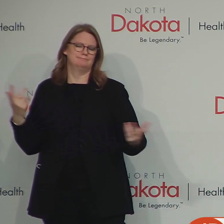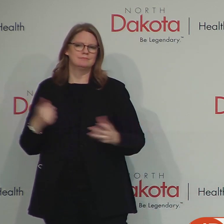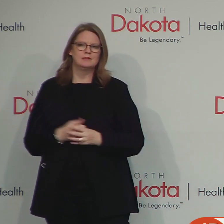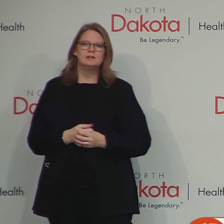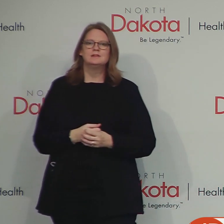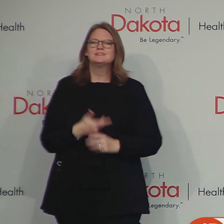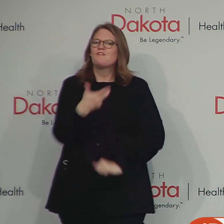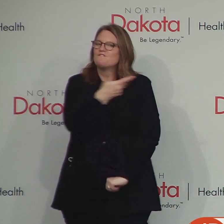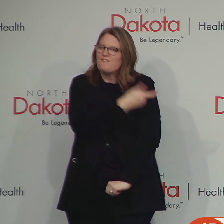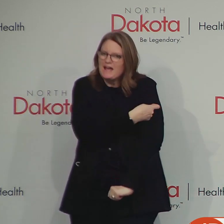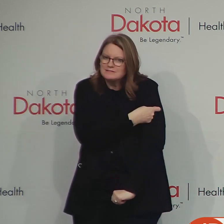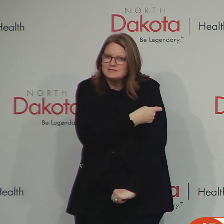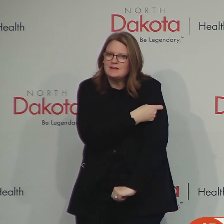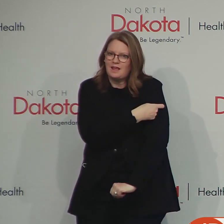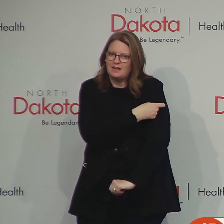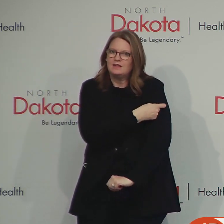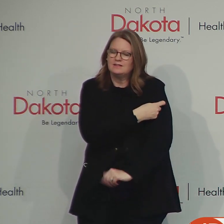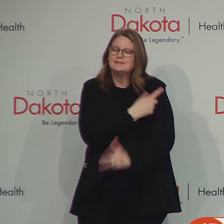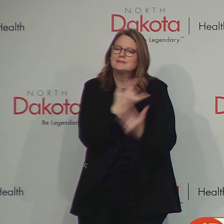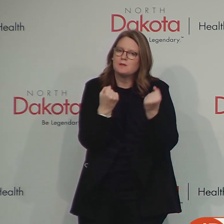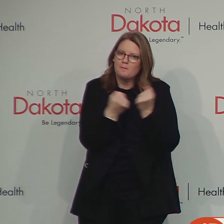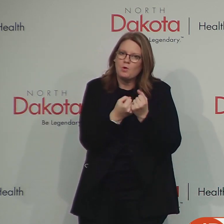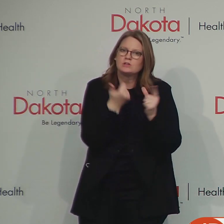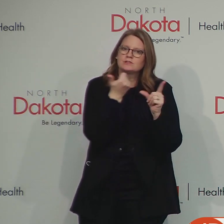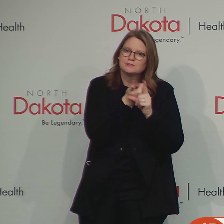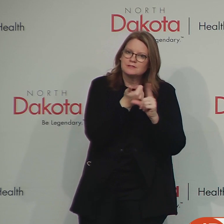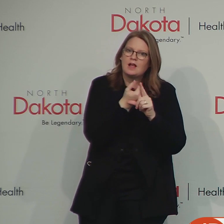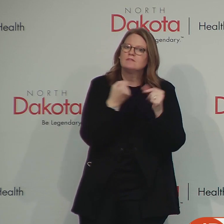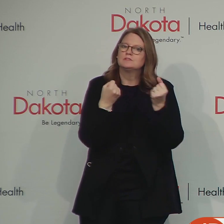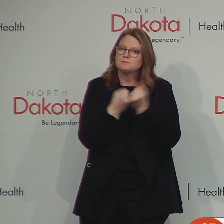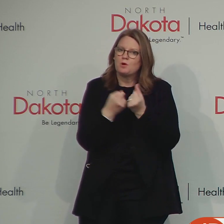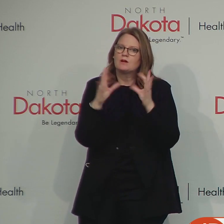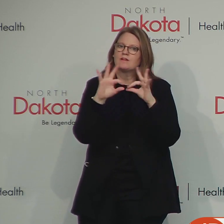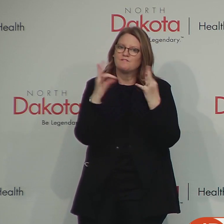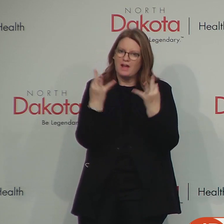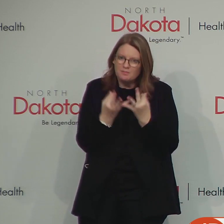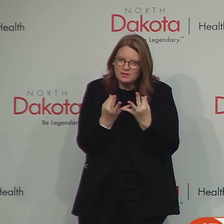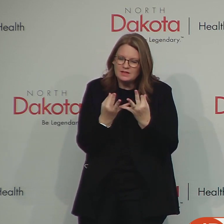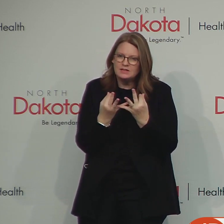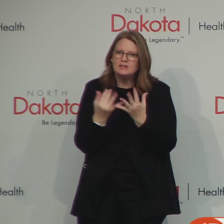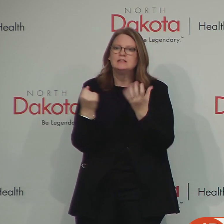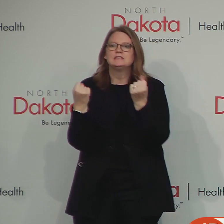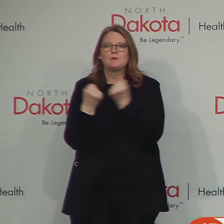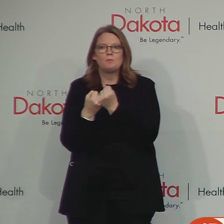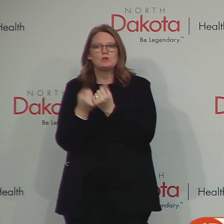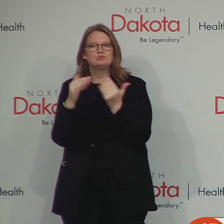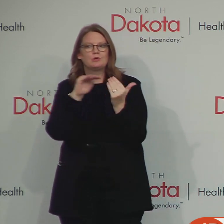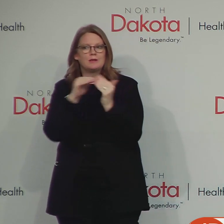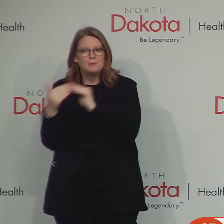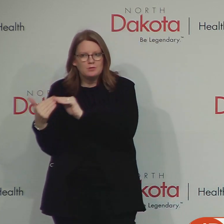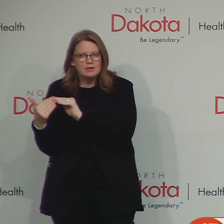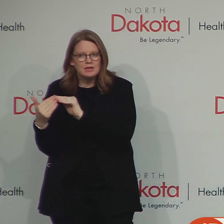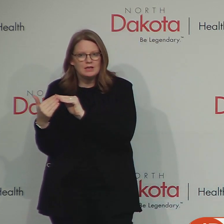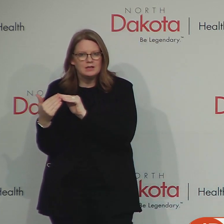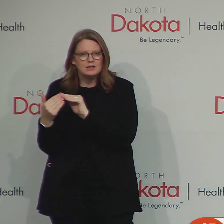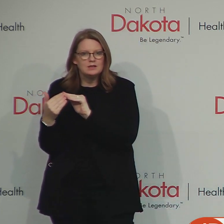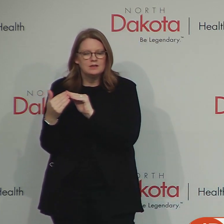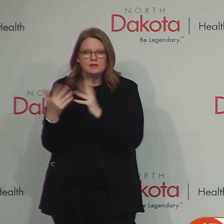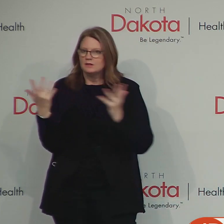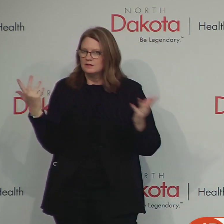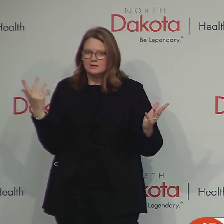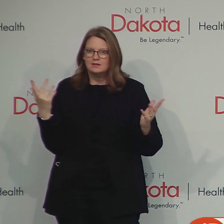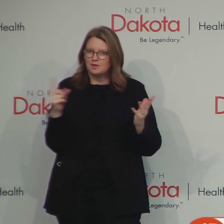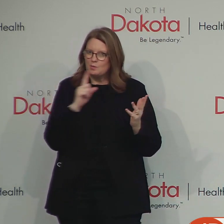Vaccinate for yourself. Vaccinate for your family. Vaccinate for your community. Don't hold back